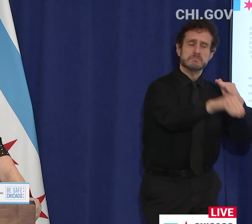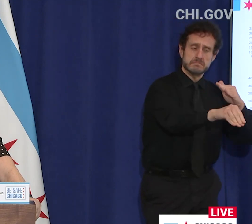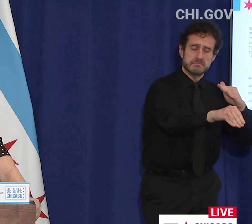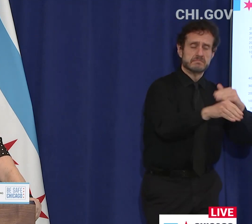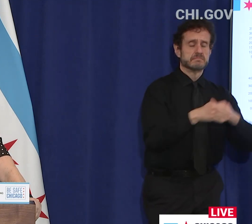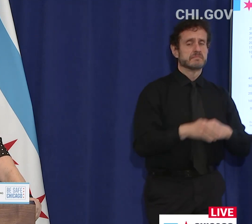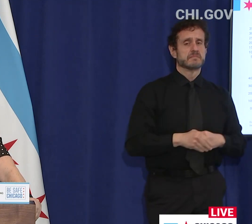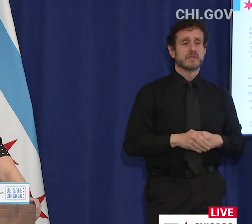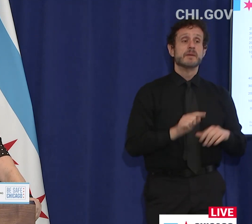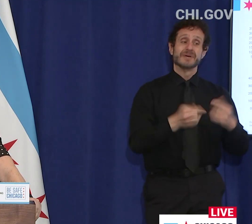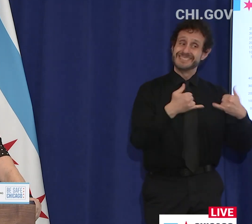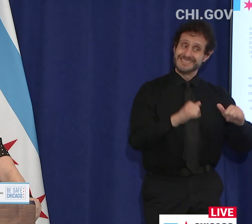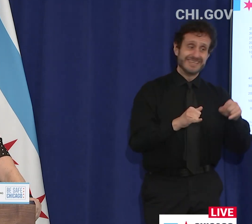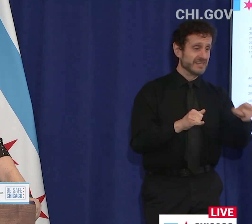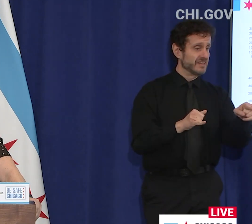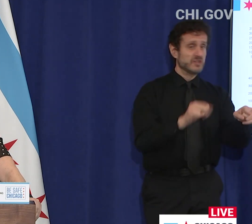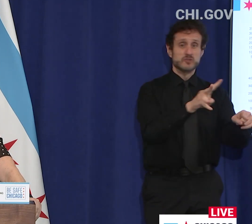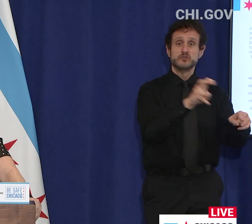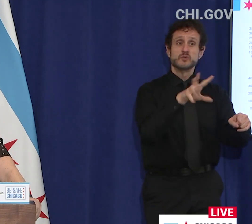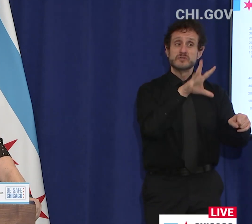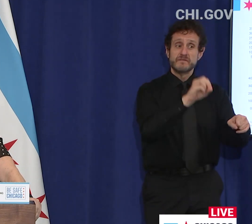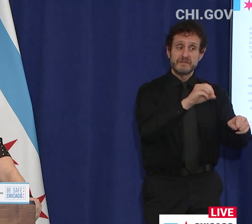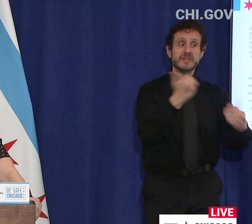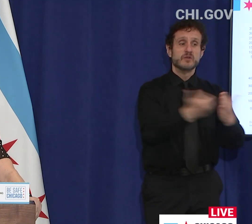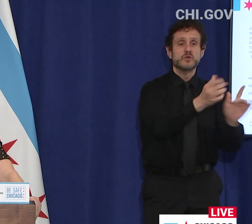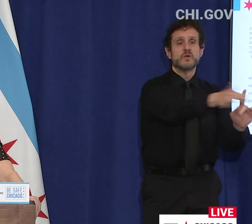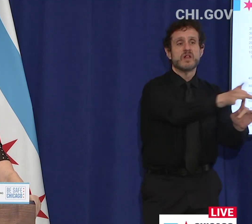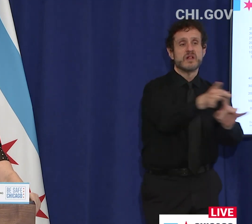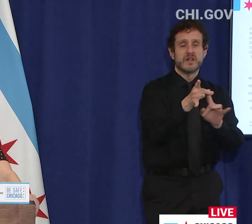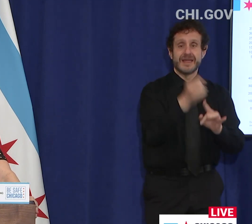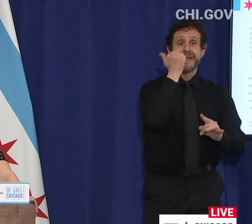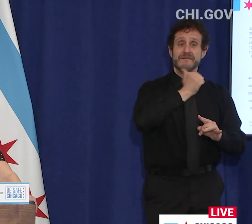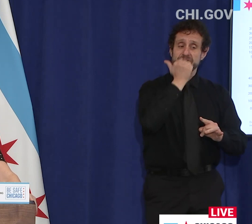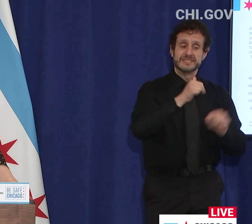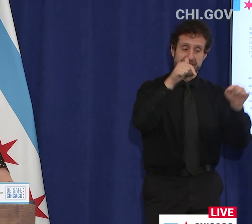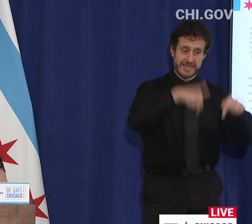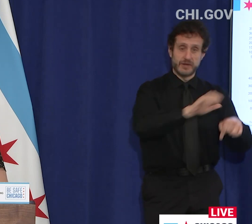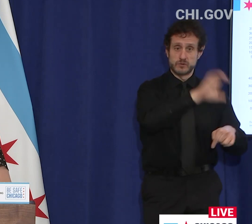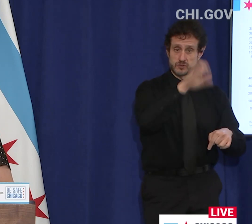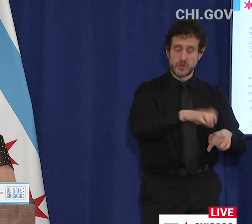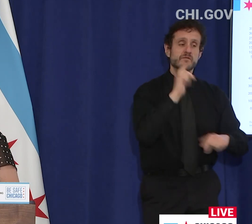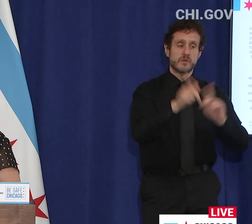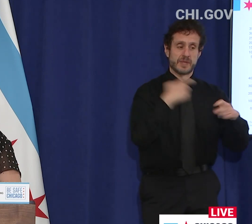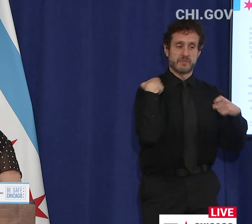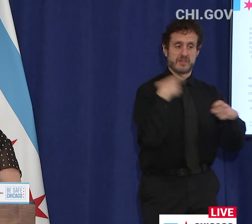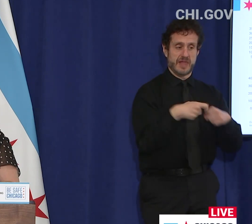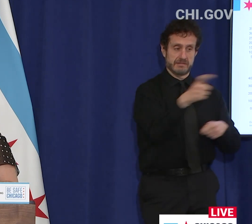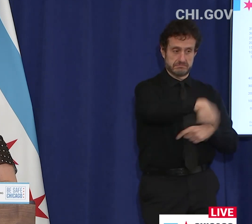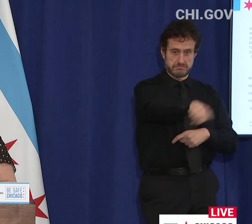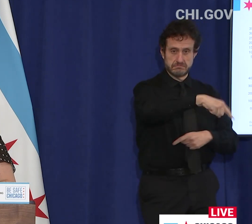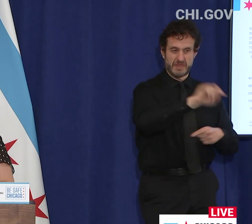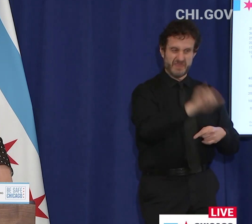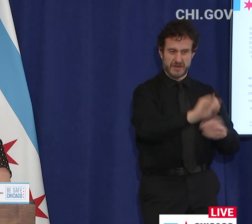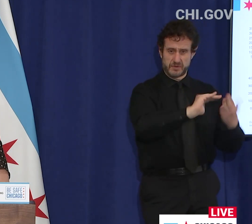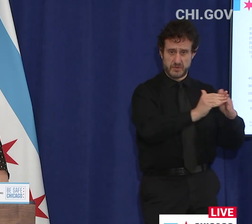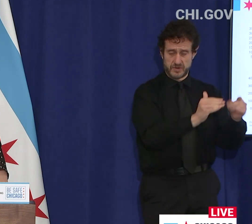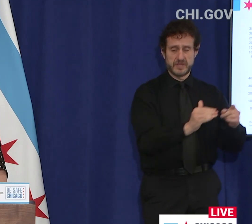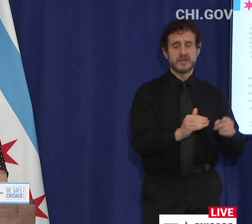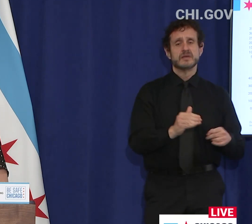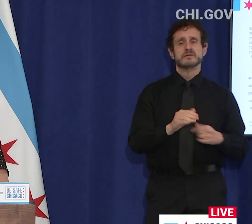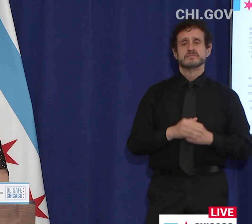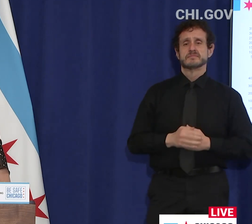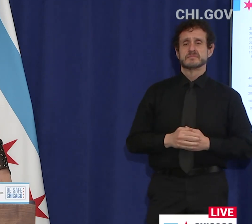well over 250 cases every day among Latinx Chicagoans. Similarly, seeing declines but